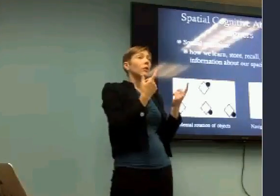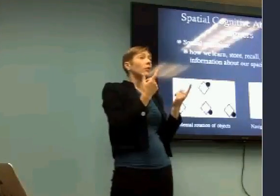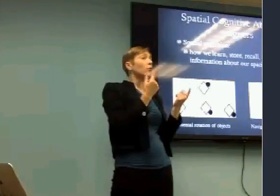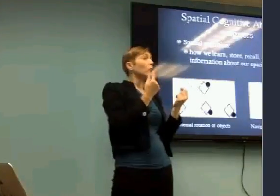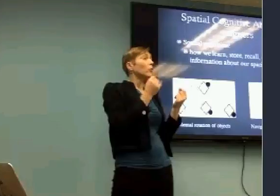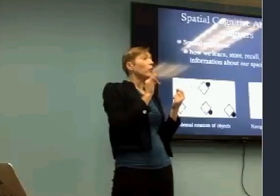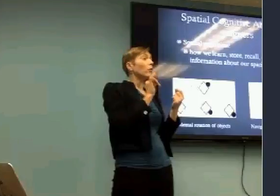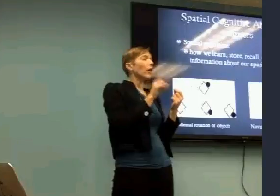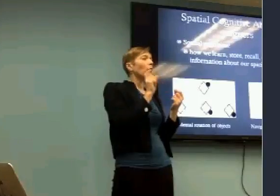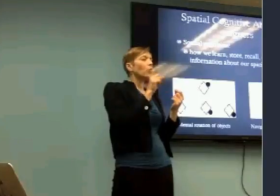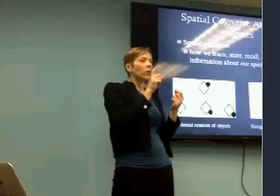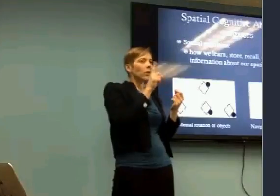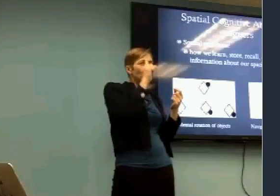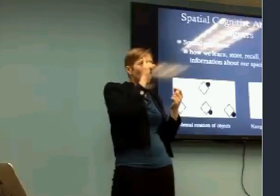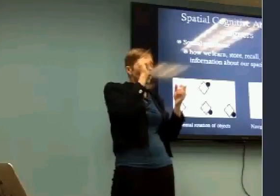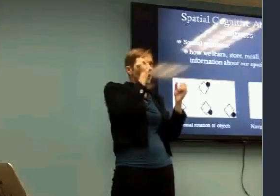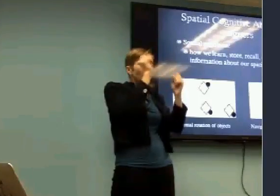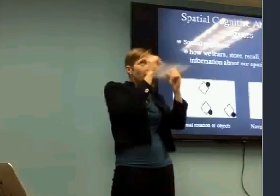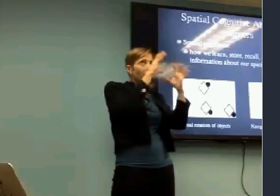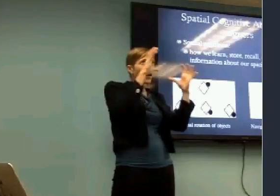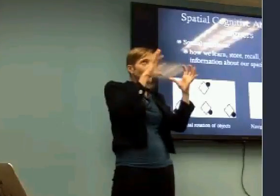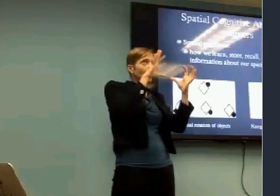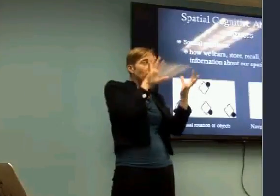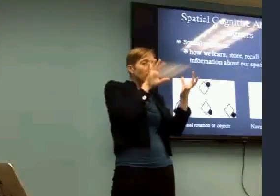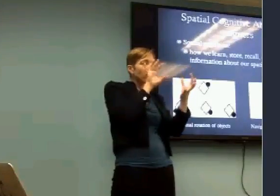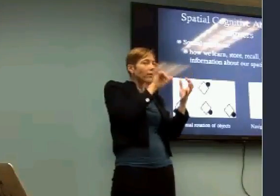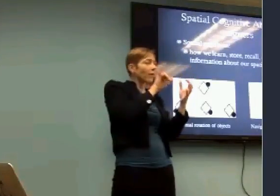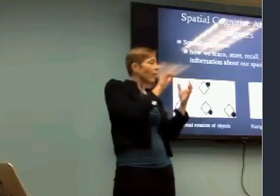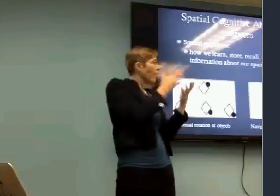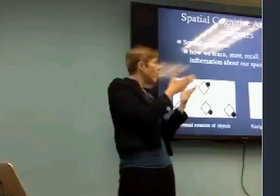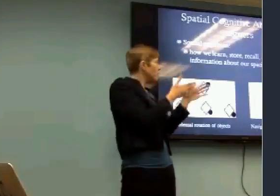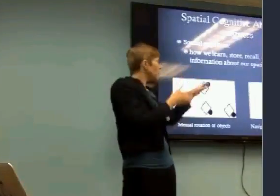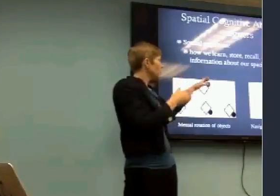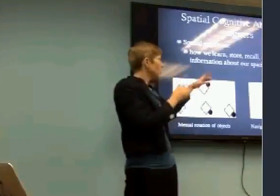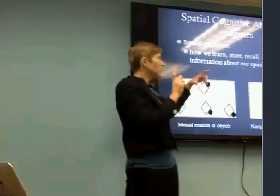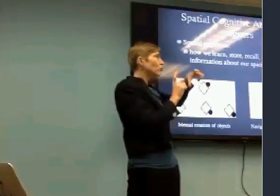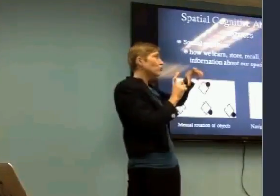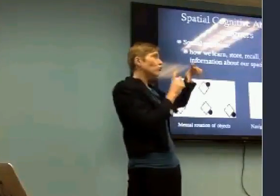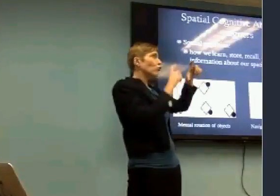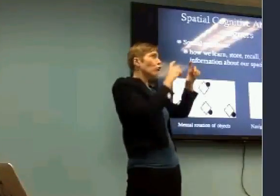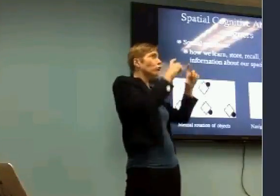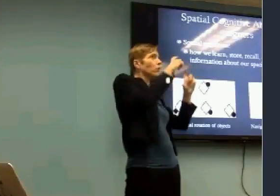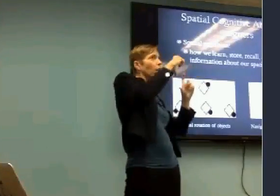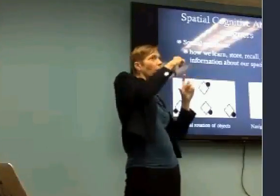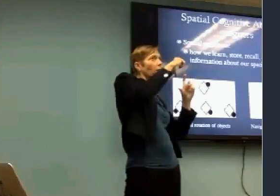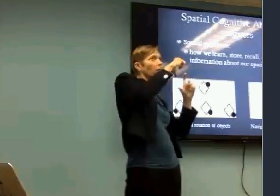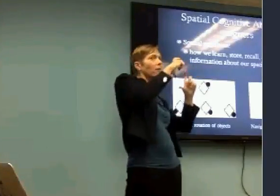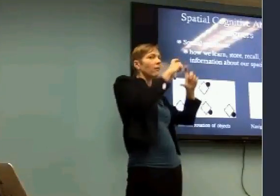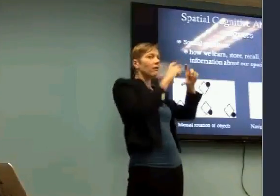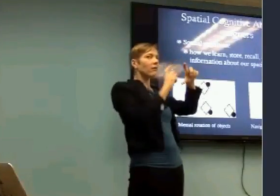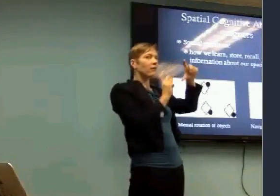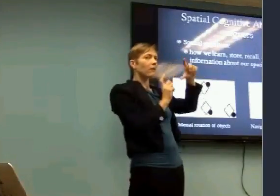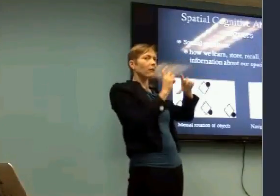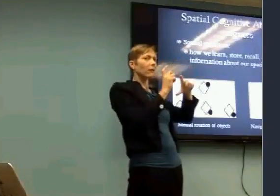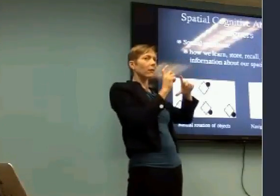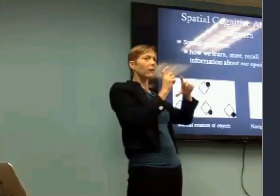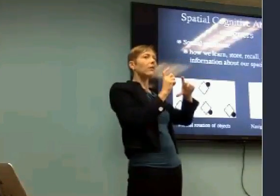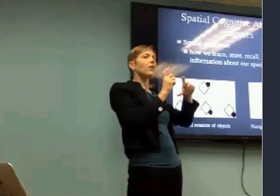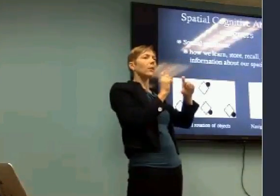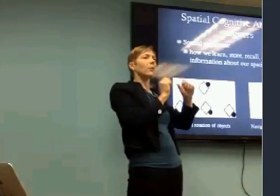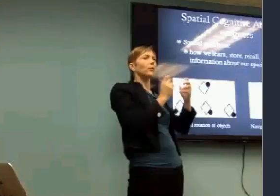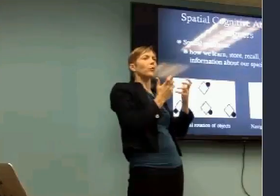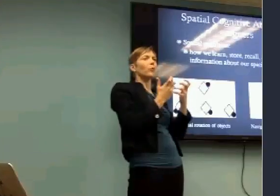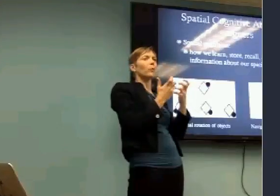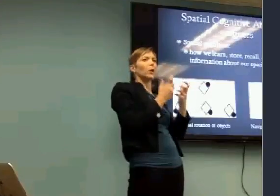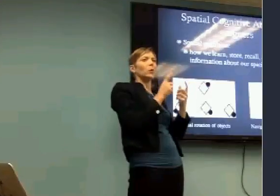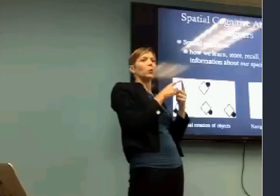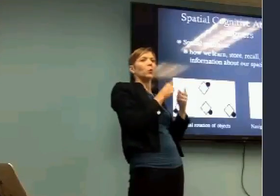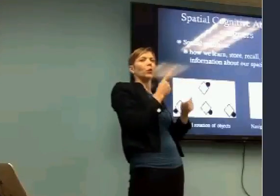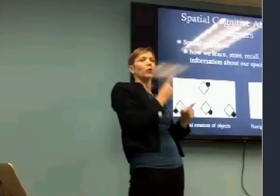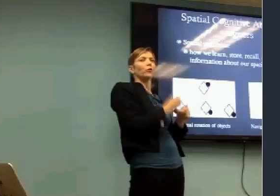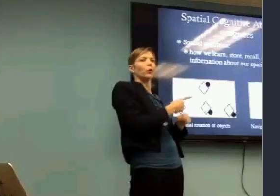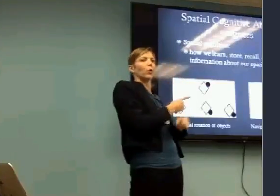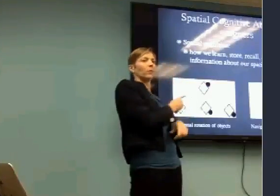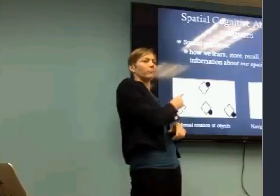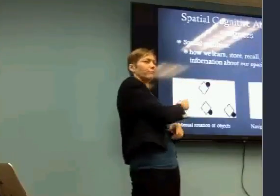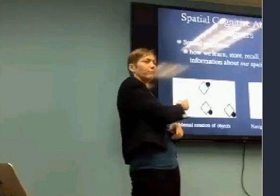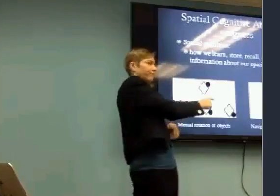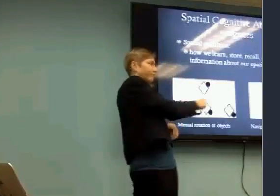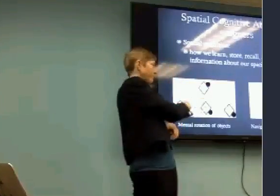the picture on the top. And the way in order to do this successfully is to mentally rotate the picture on the top so that it matches up with one